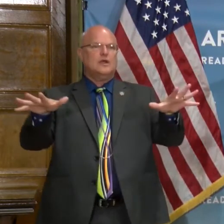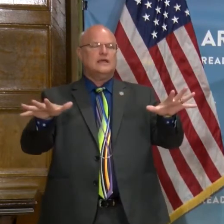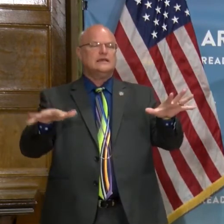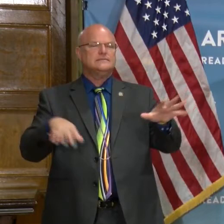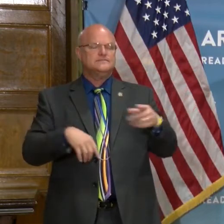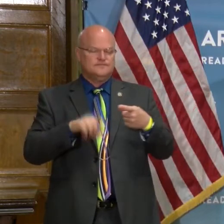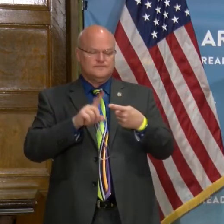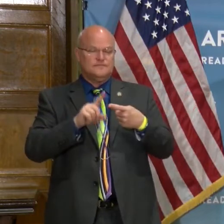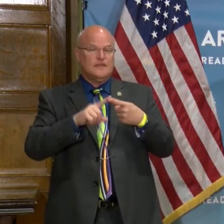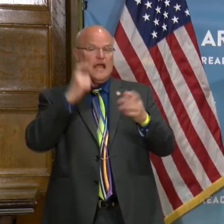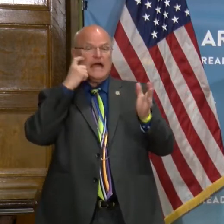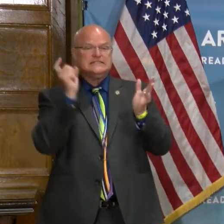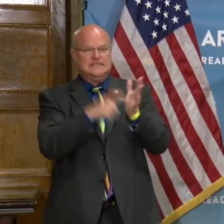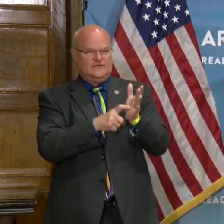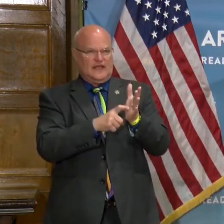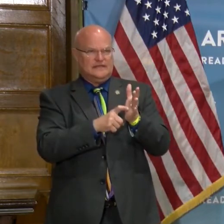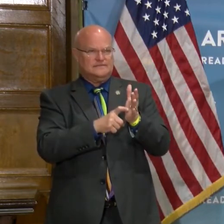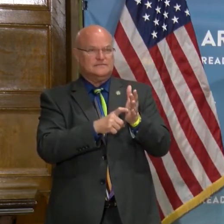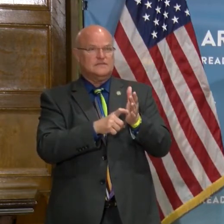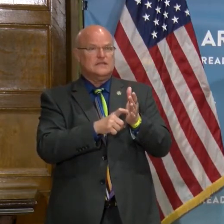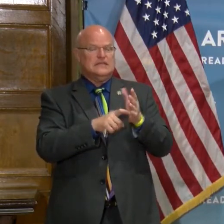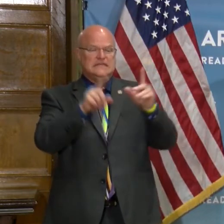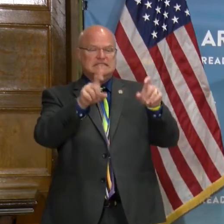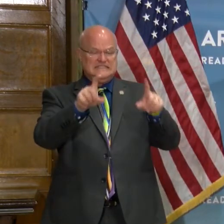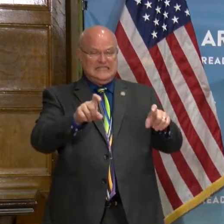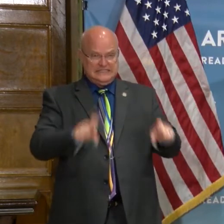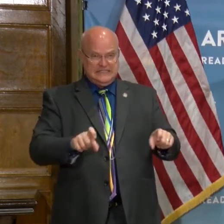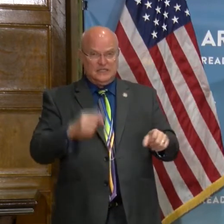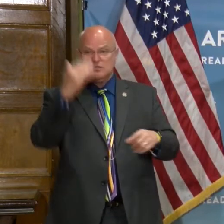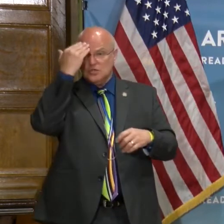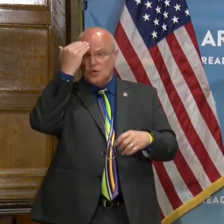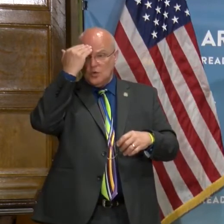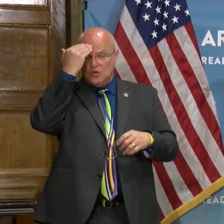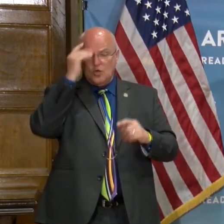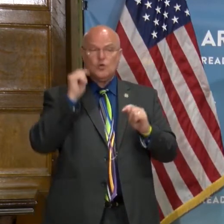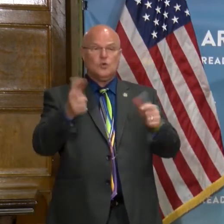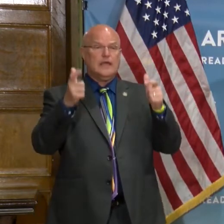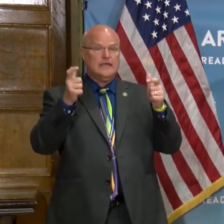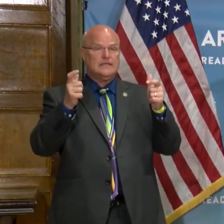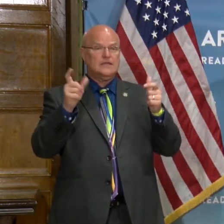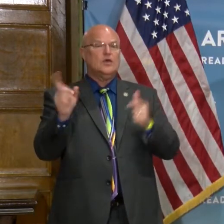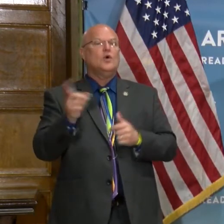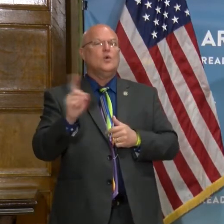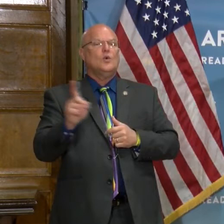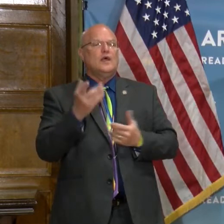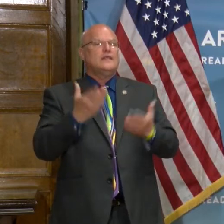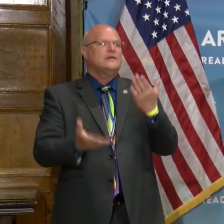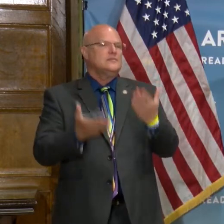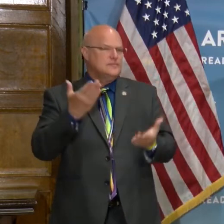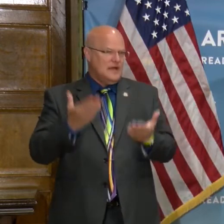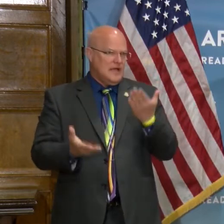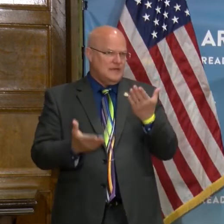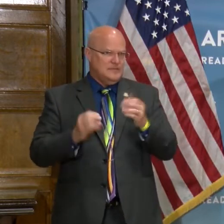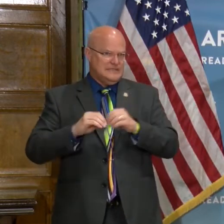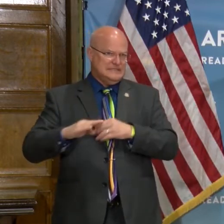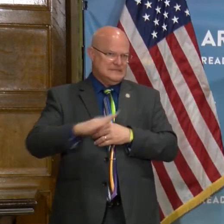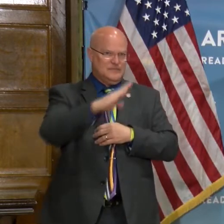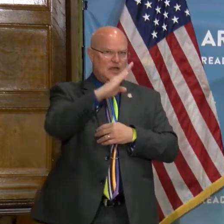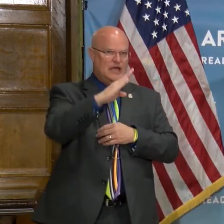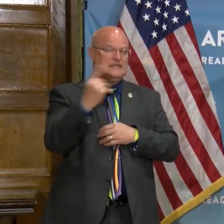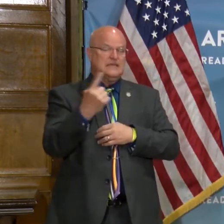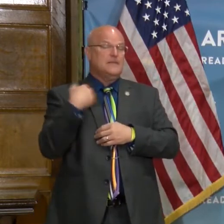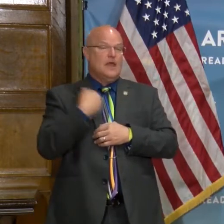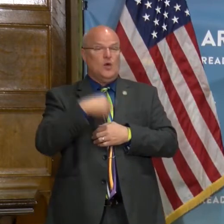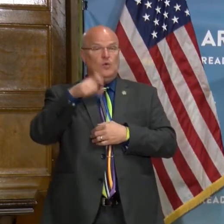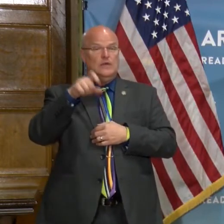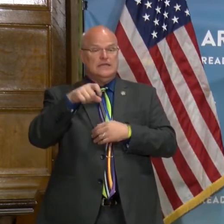one, identify it, and that is the testing. So we know quickly where there might be a spike, something